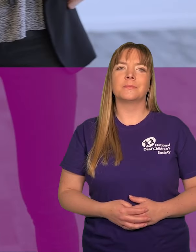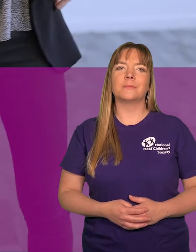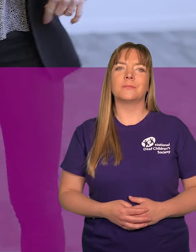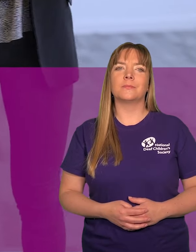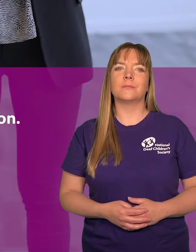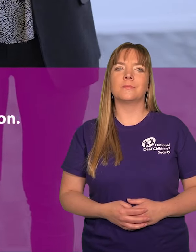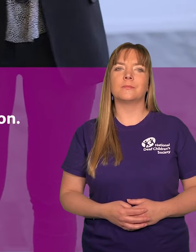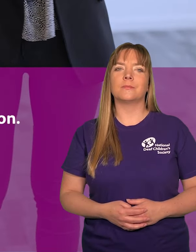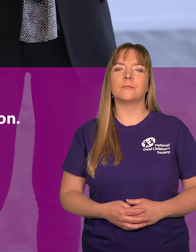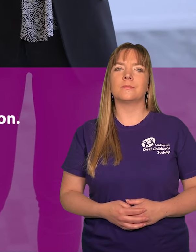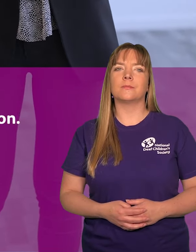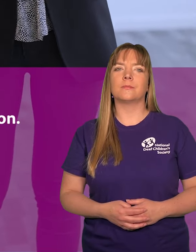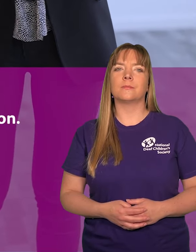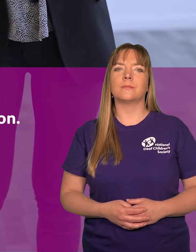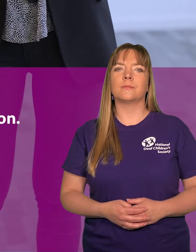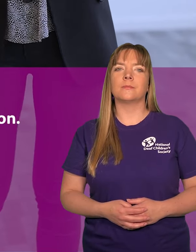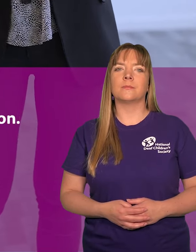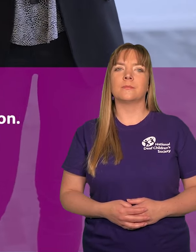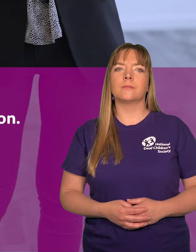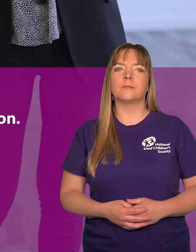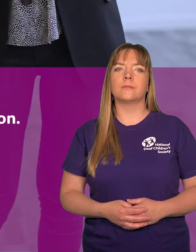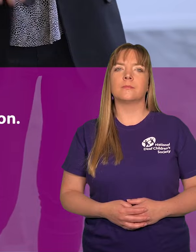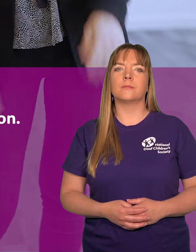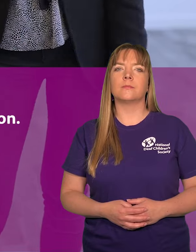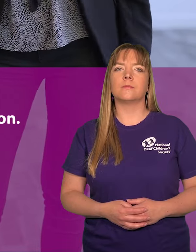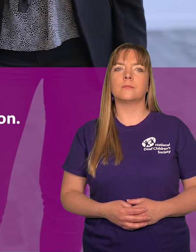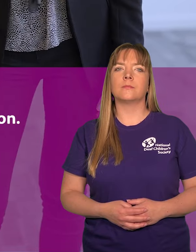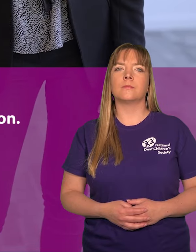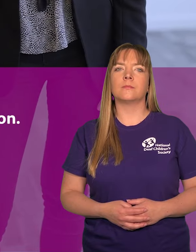Danielle! never shout behind a deaf person.